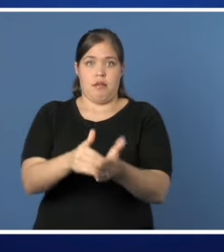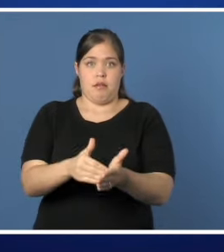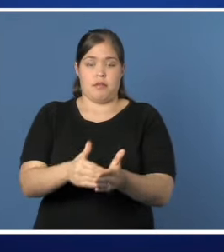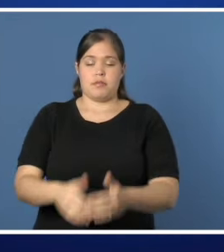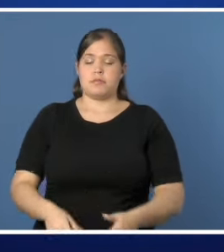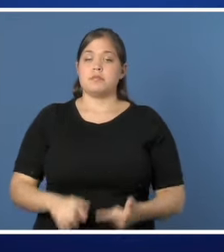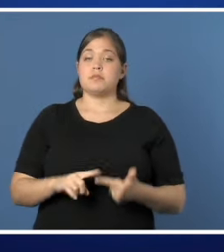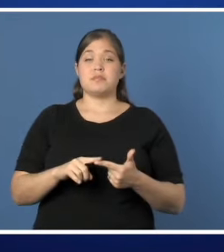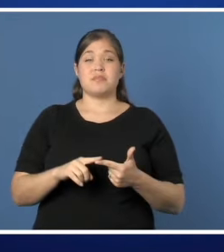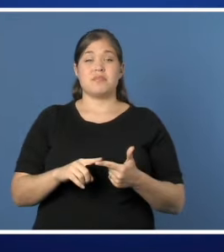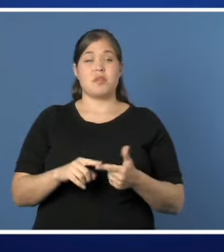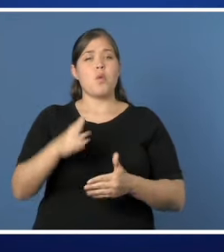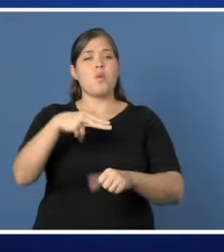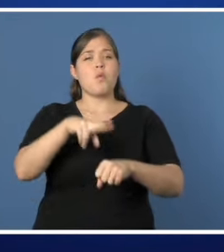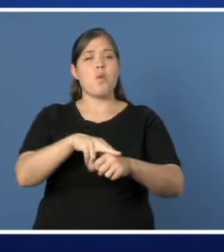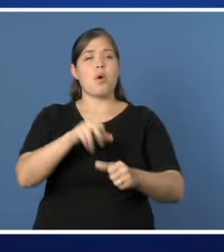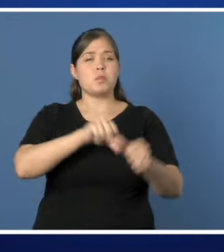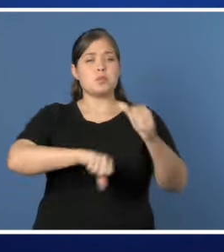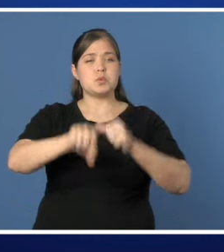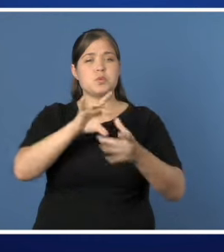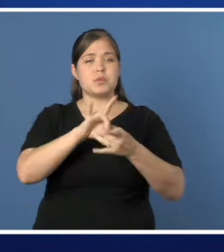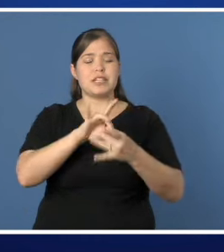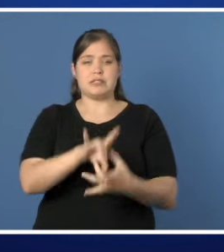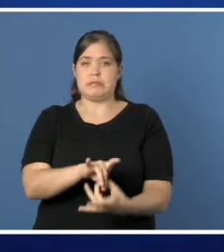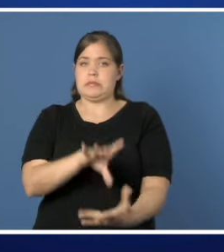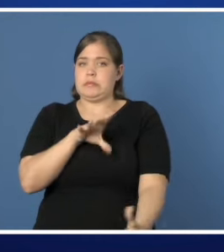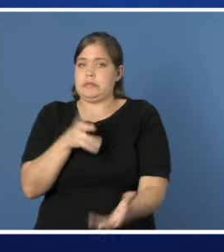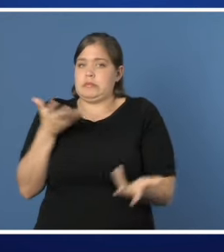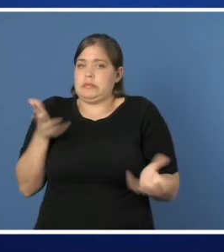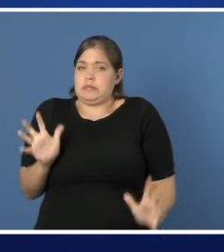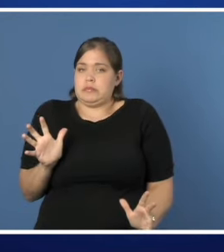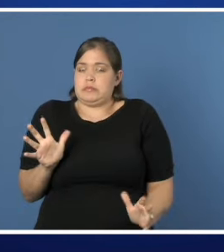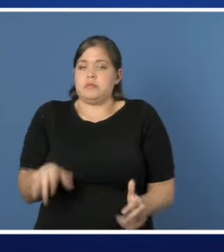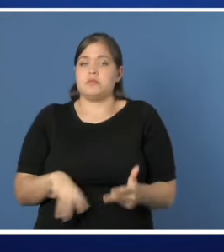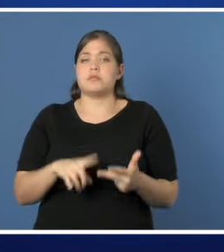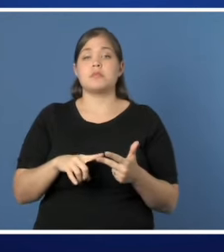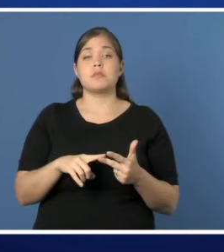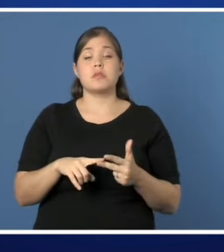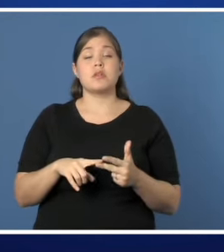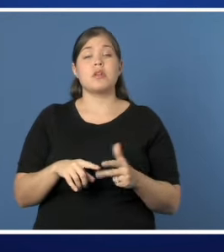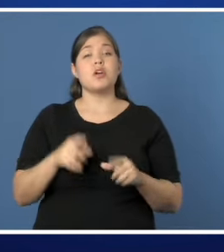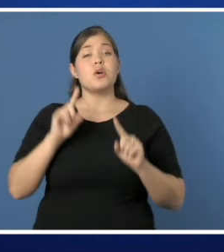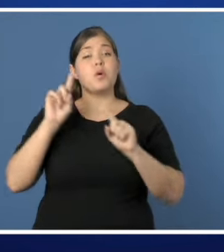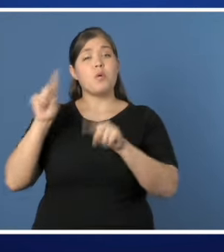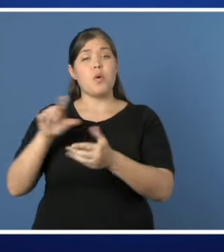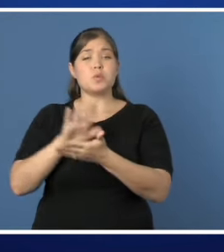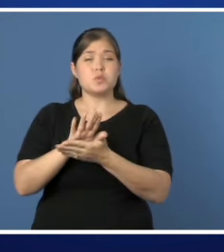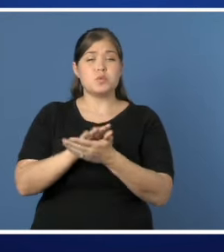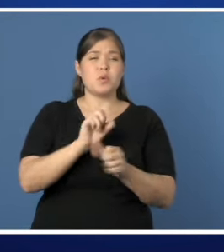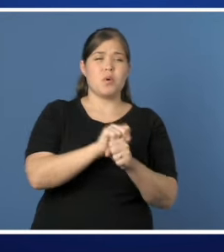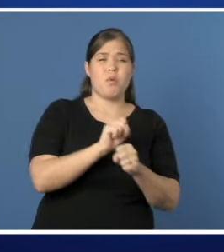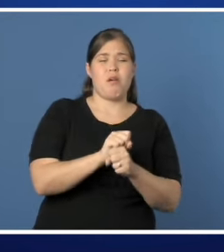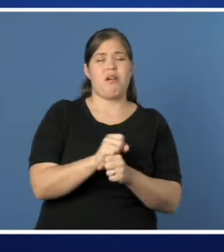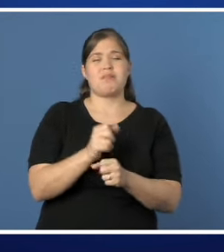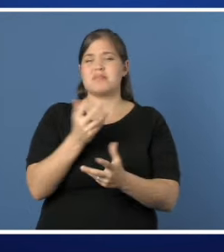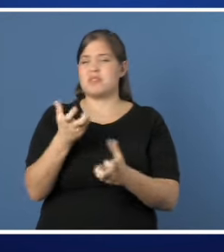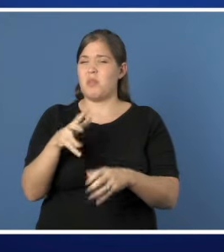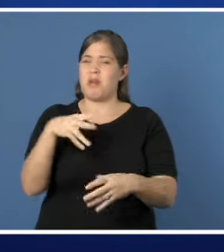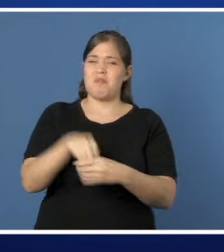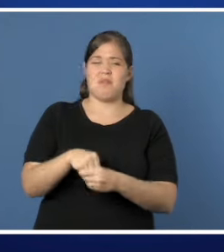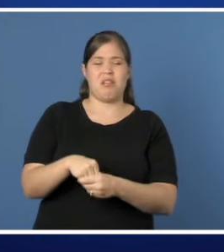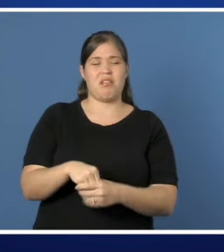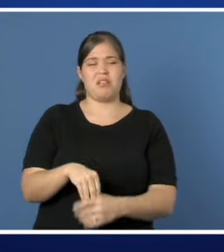event Withdrawal from normal social relations Performance problems at work or